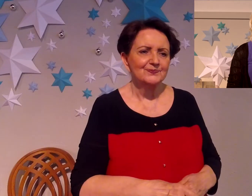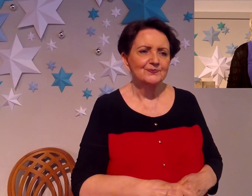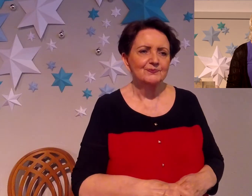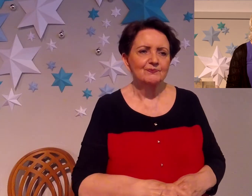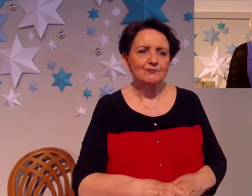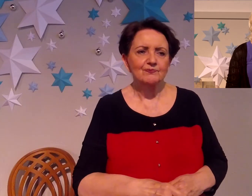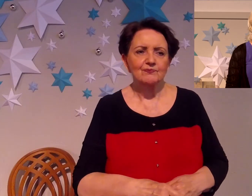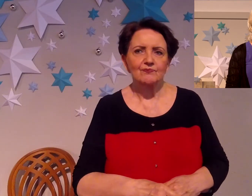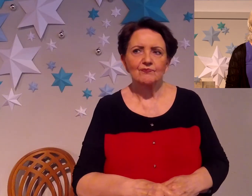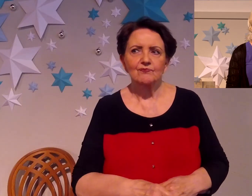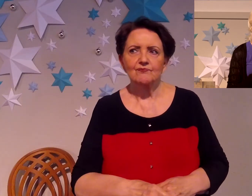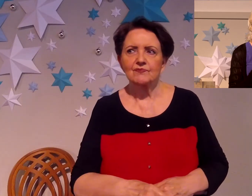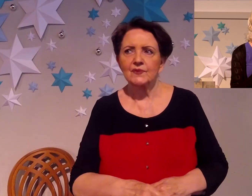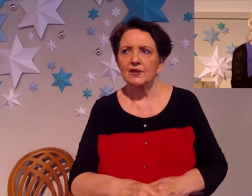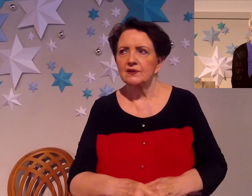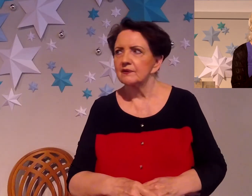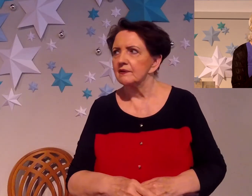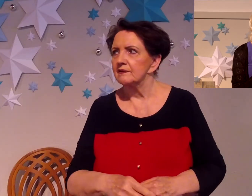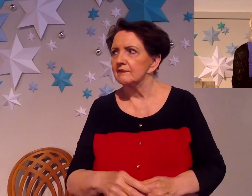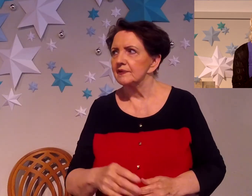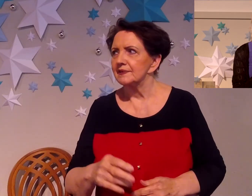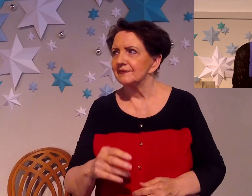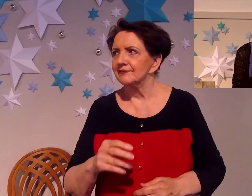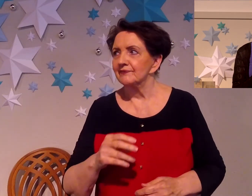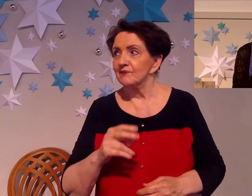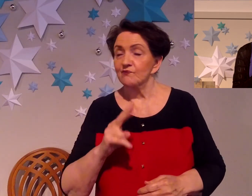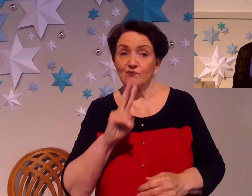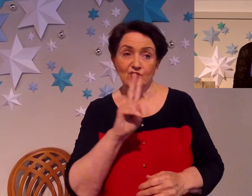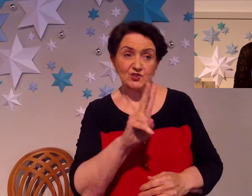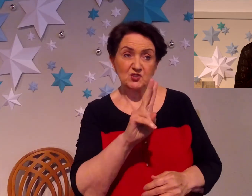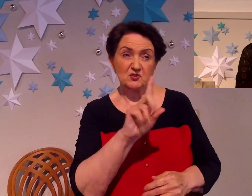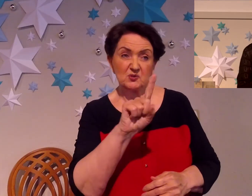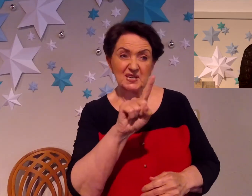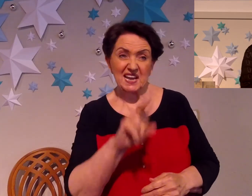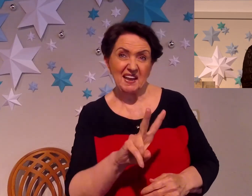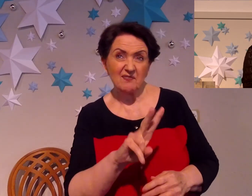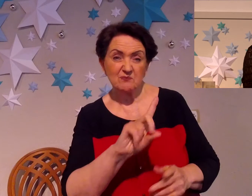Okay, in the next 2.5 minutes, I ran around like a crazy person.